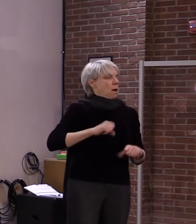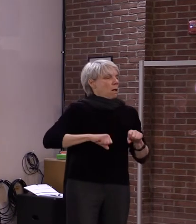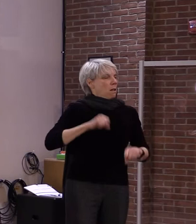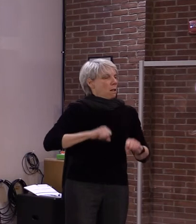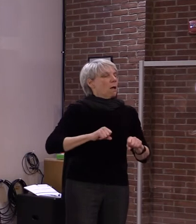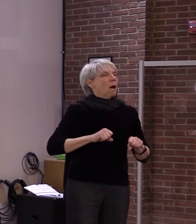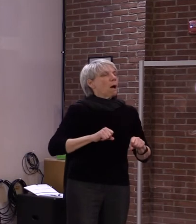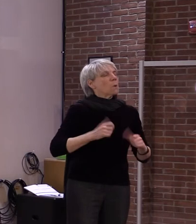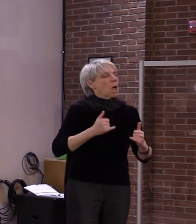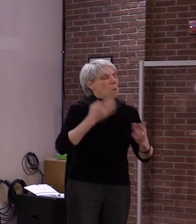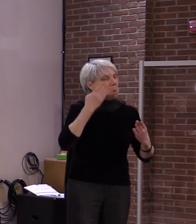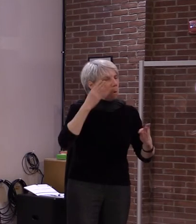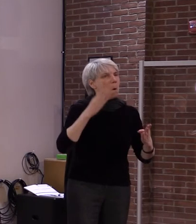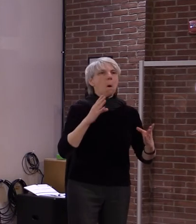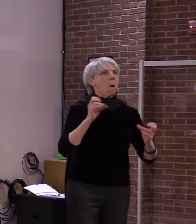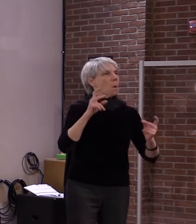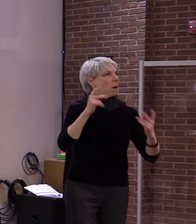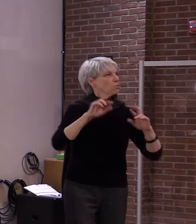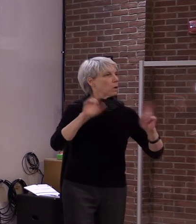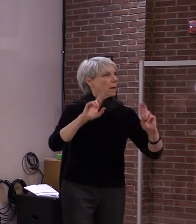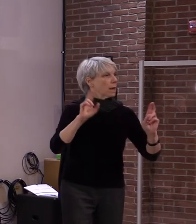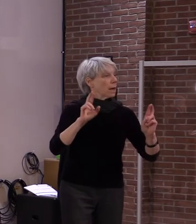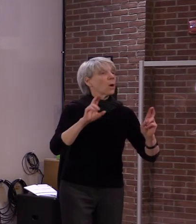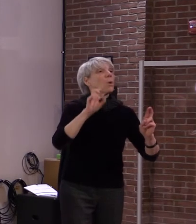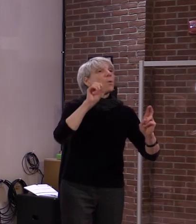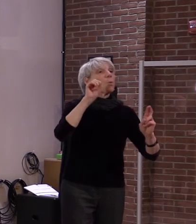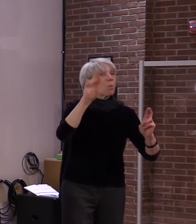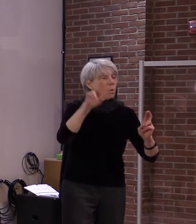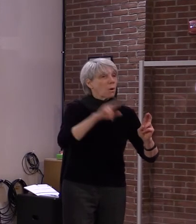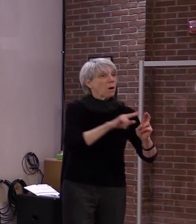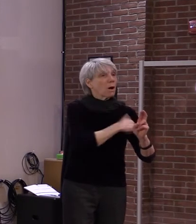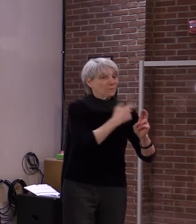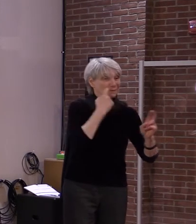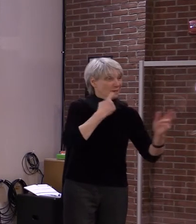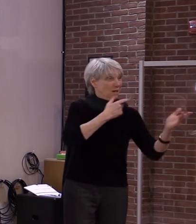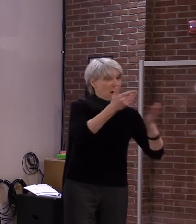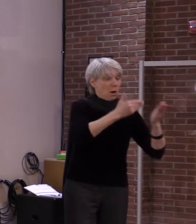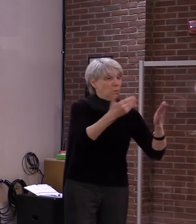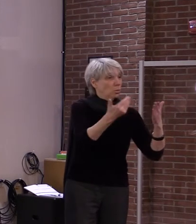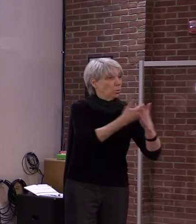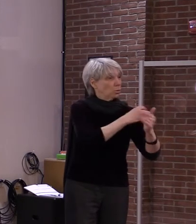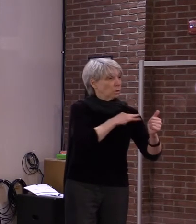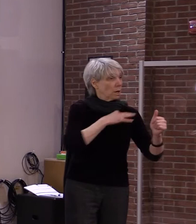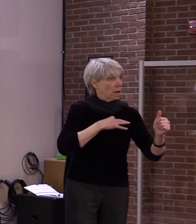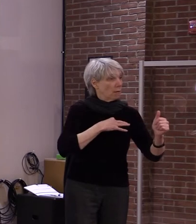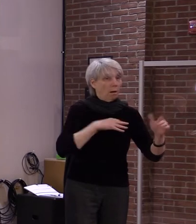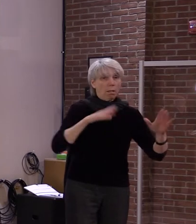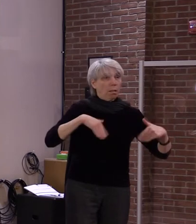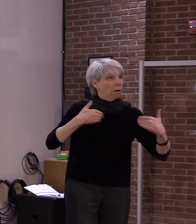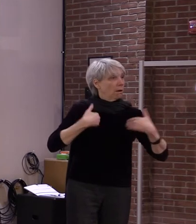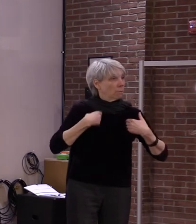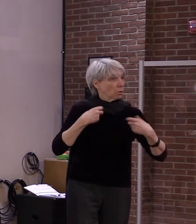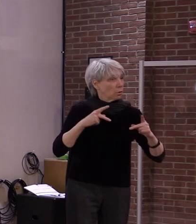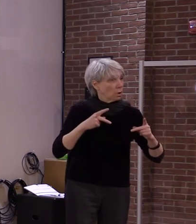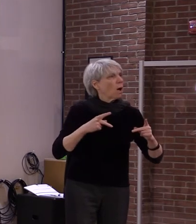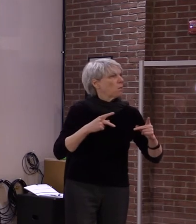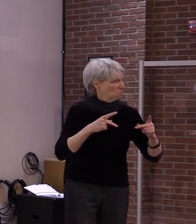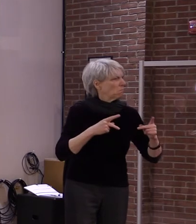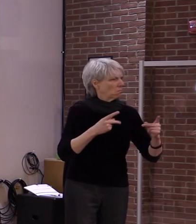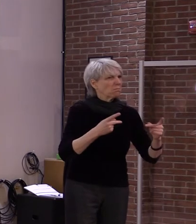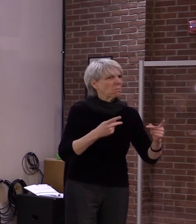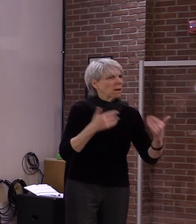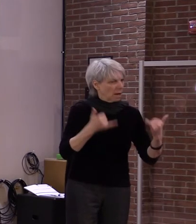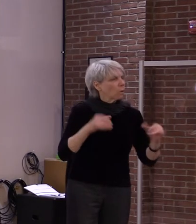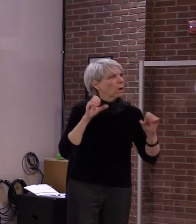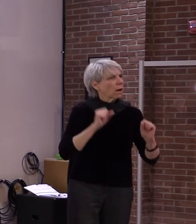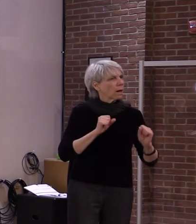hired or contact the hospital to identify themselves as health care providers but it is now approximate